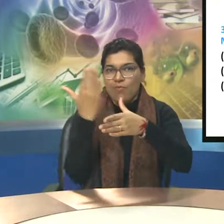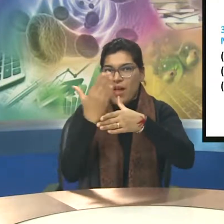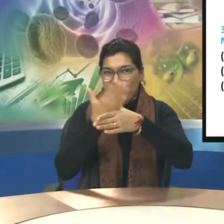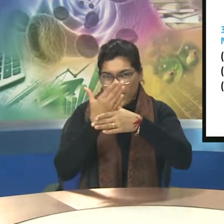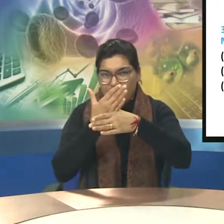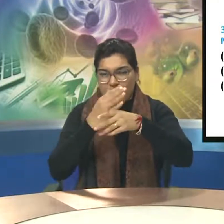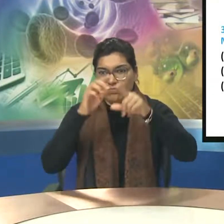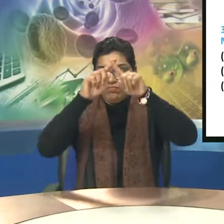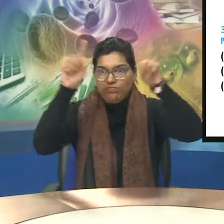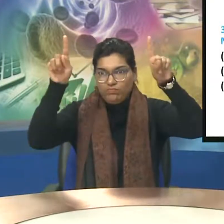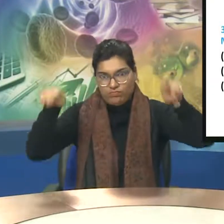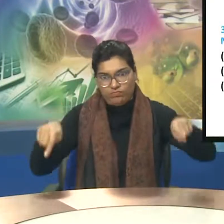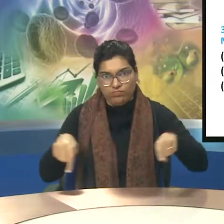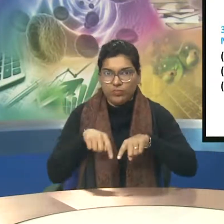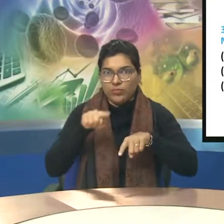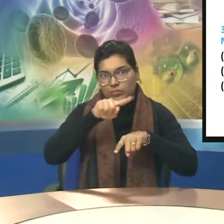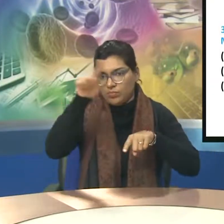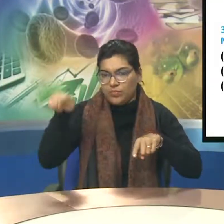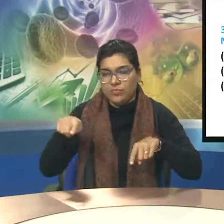what is the default extension